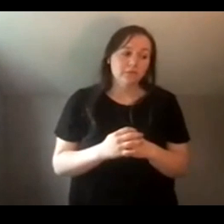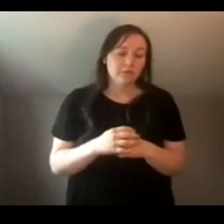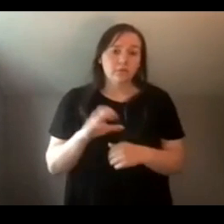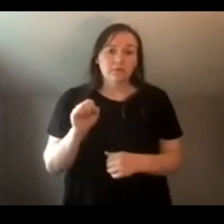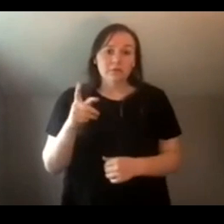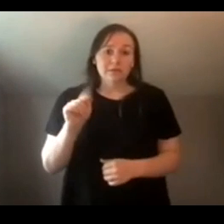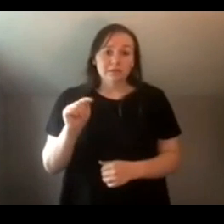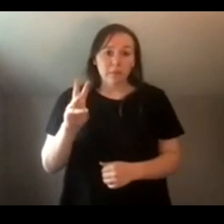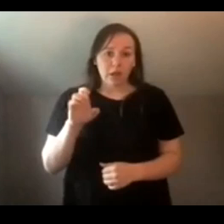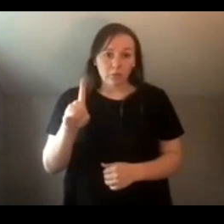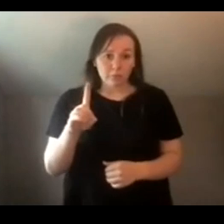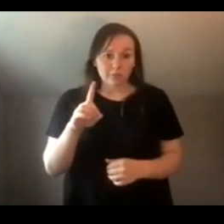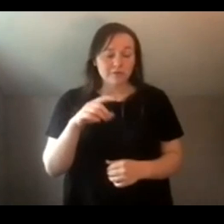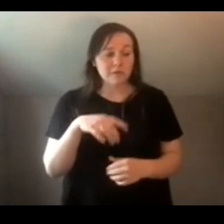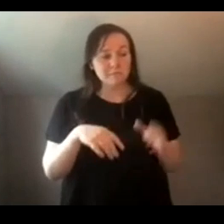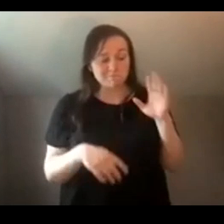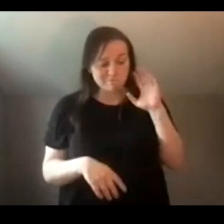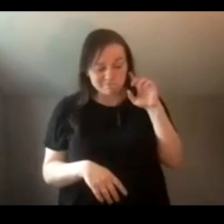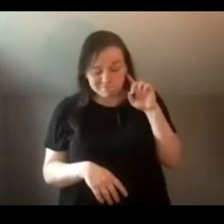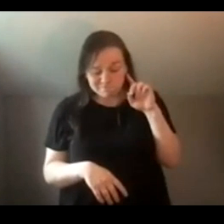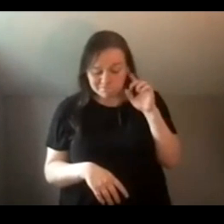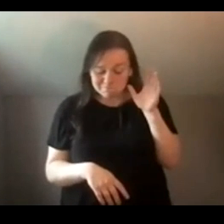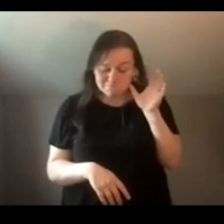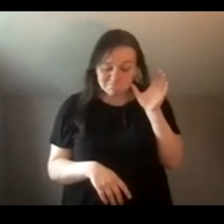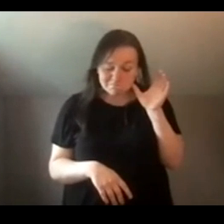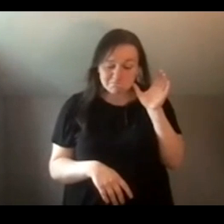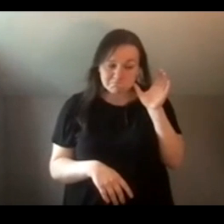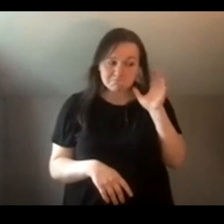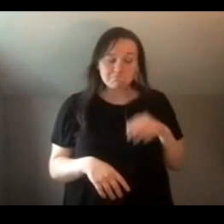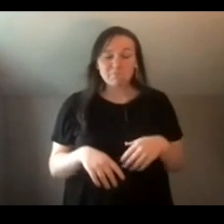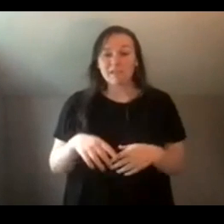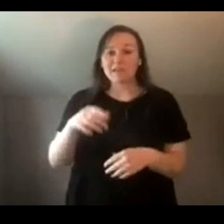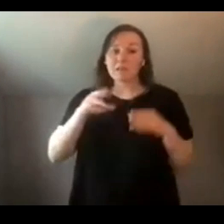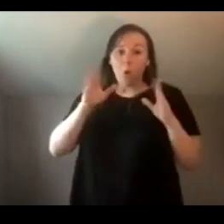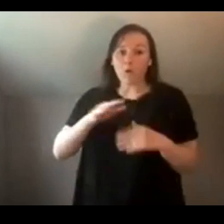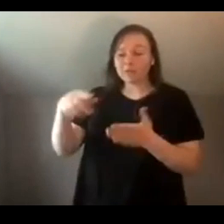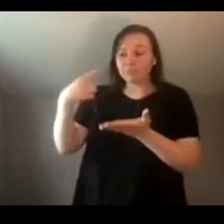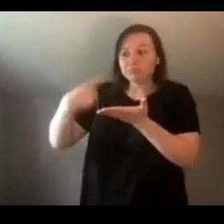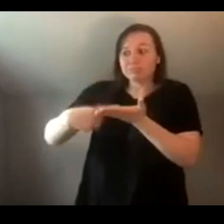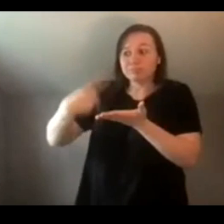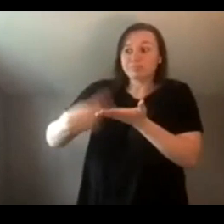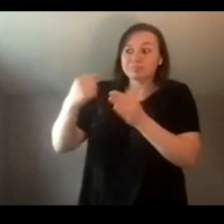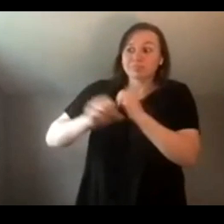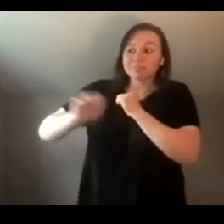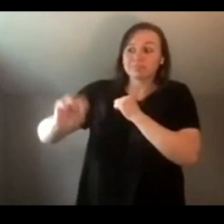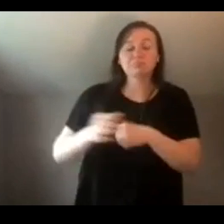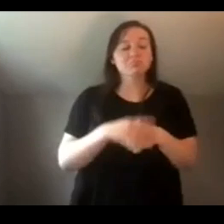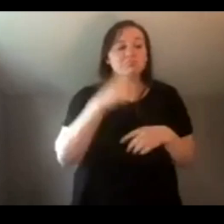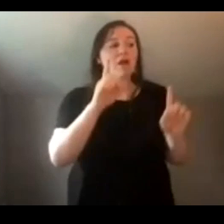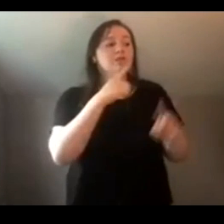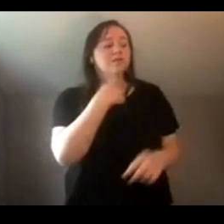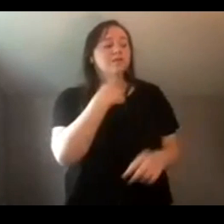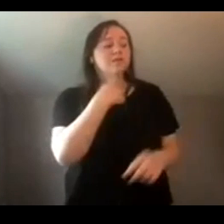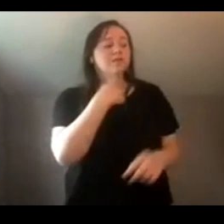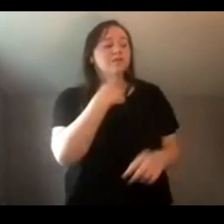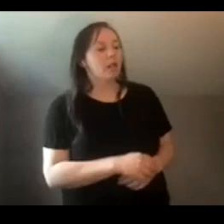Spottswood listened as his master talked on, and finally he said, I will do that.